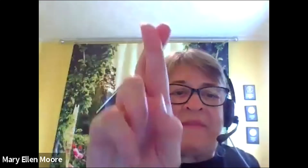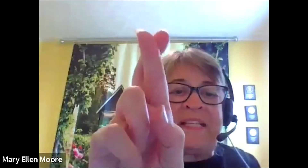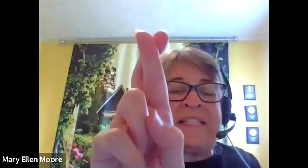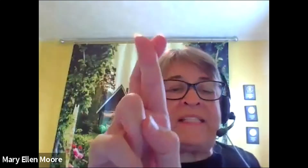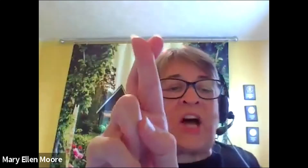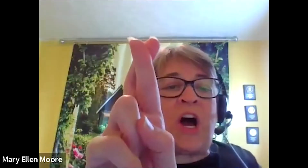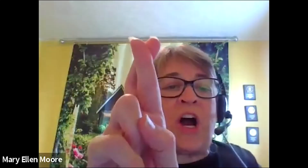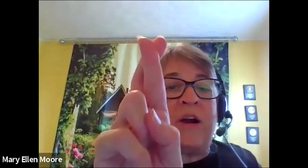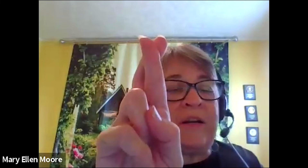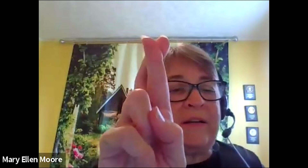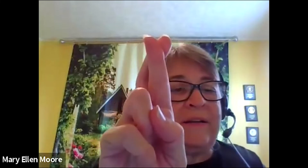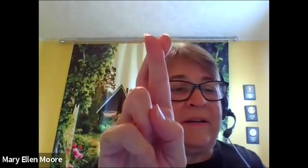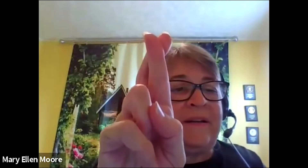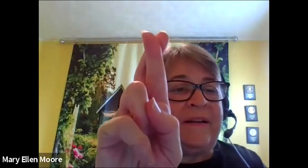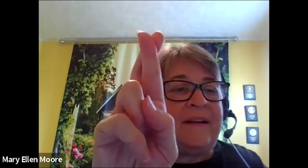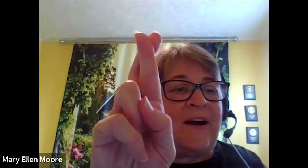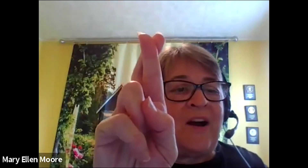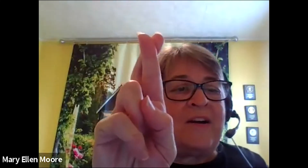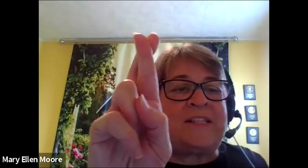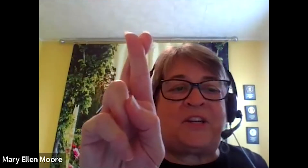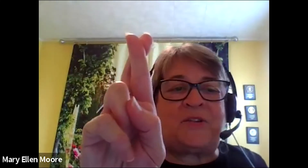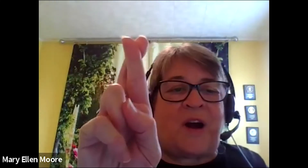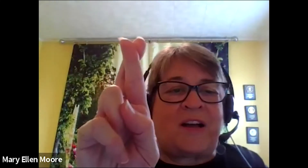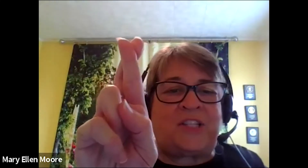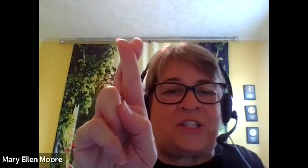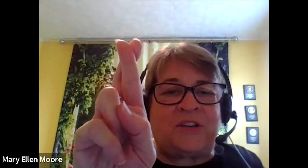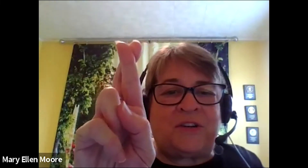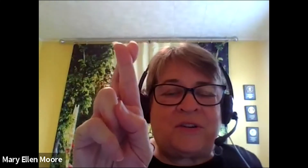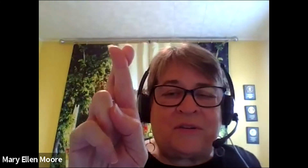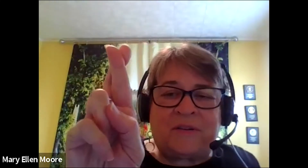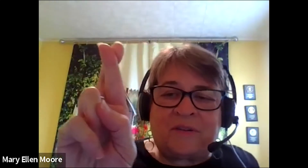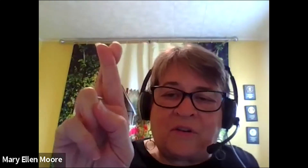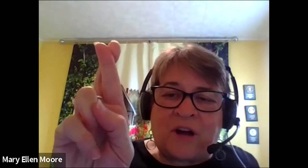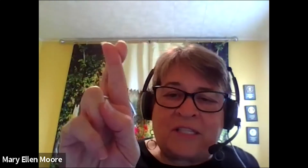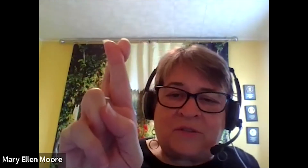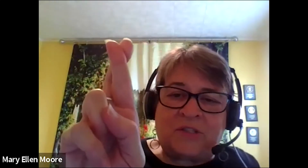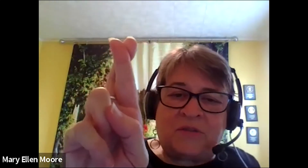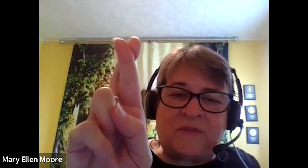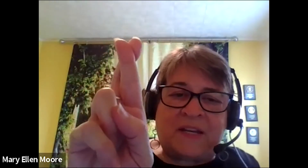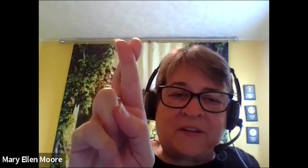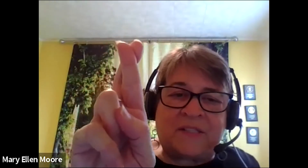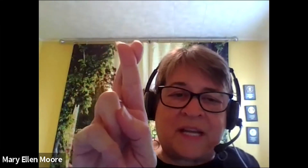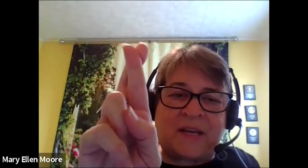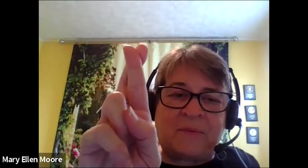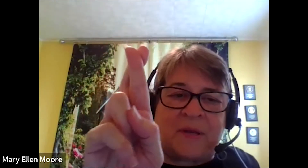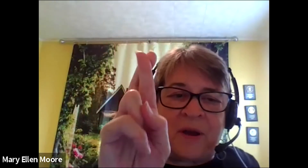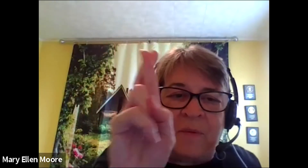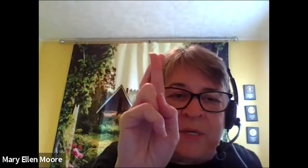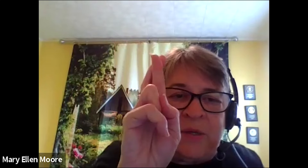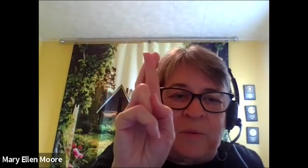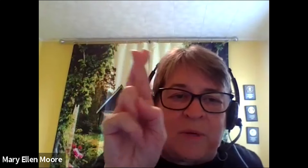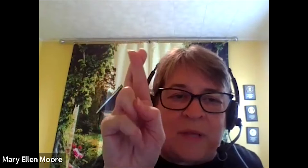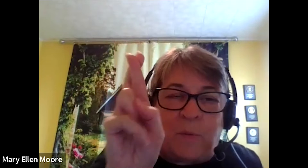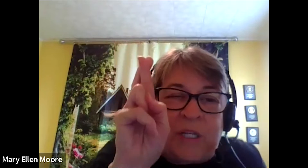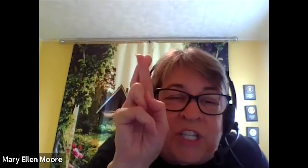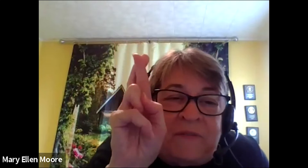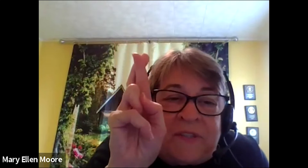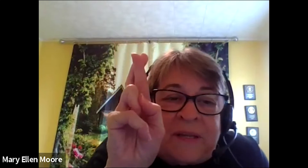this is R. R is to cross those two fingers, like, you know how we do when we're like wishing for